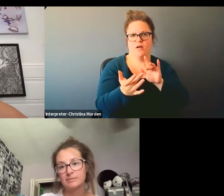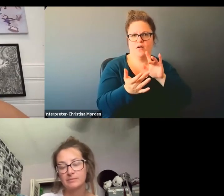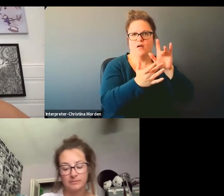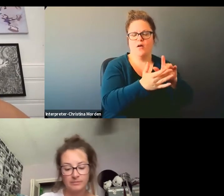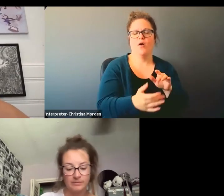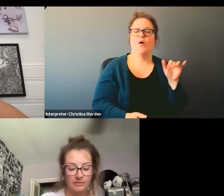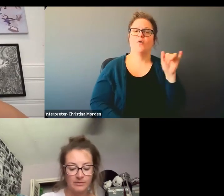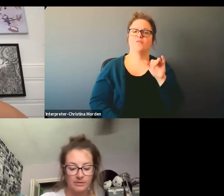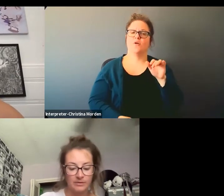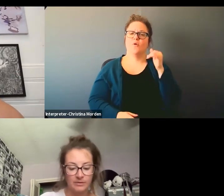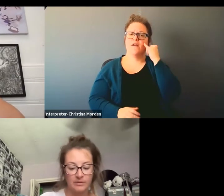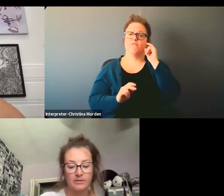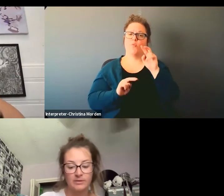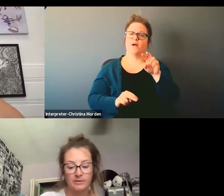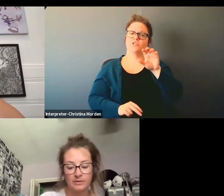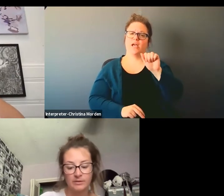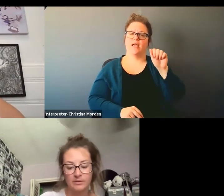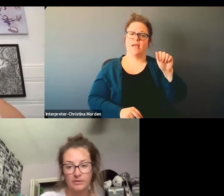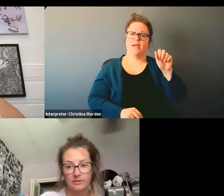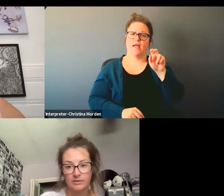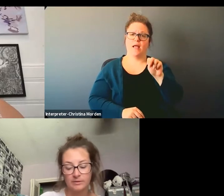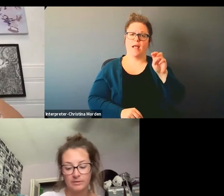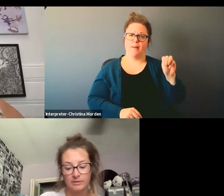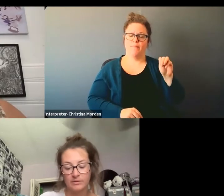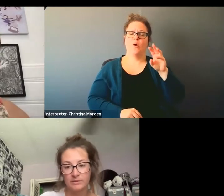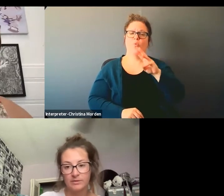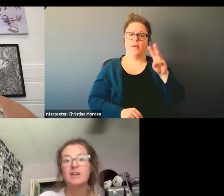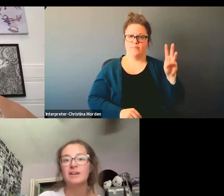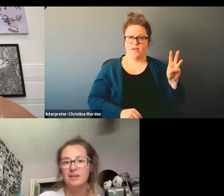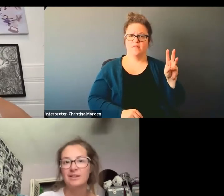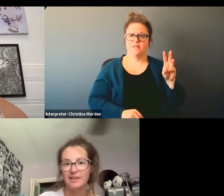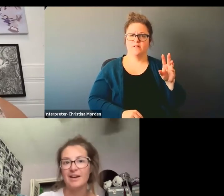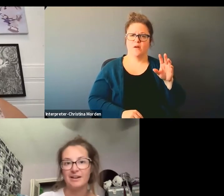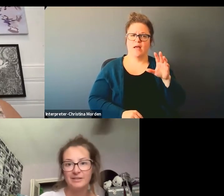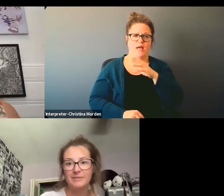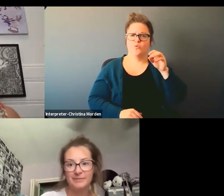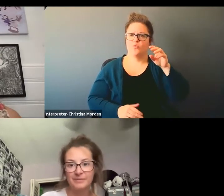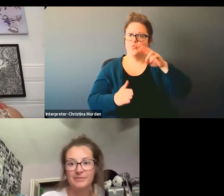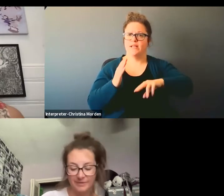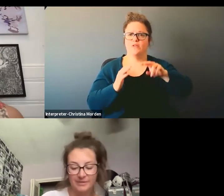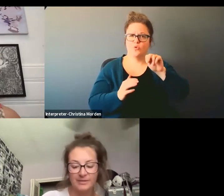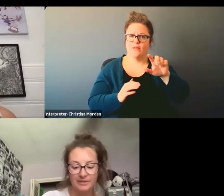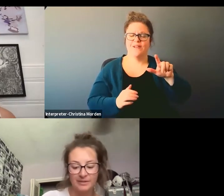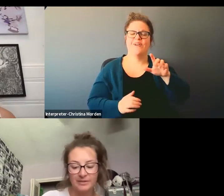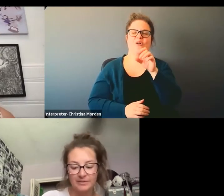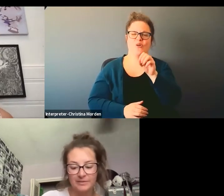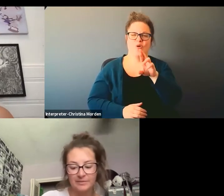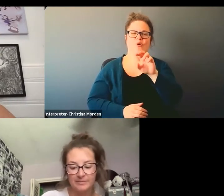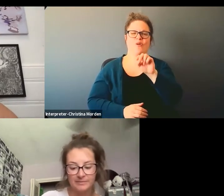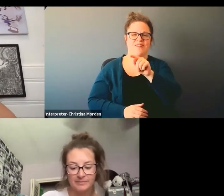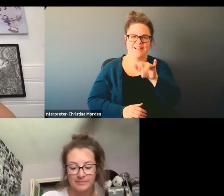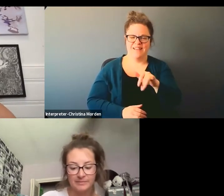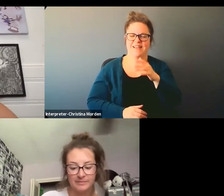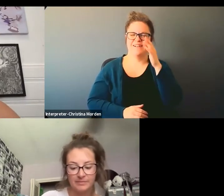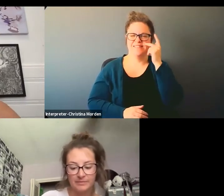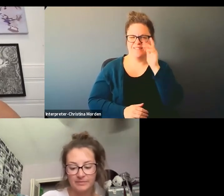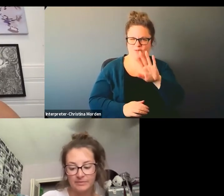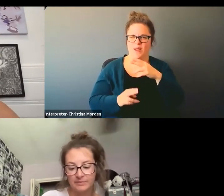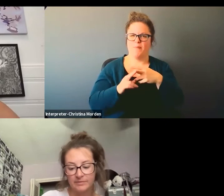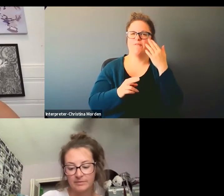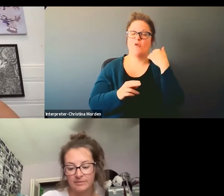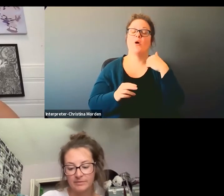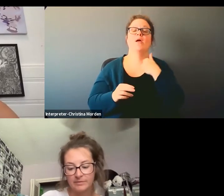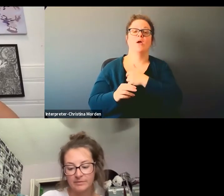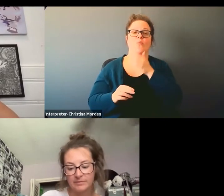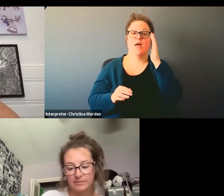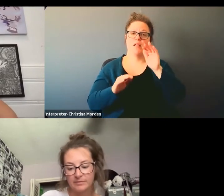AANM's website and newsletter. I think you're part of the newsletter, Courtney. I remember seeing you on there. So we're going to put a call out to our